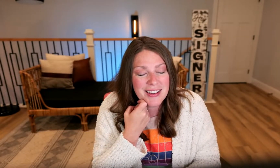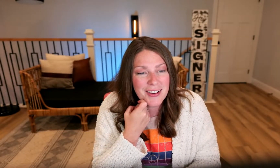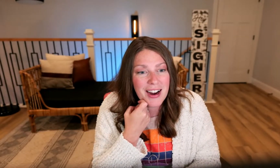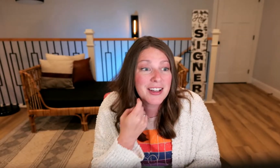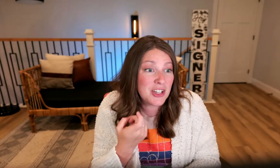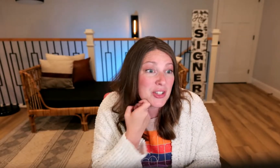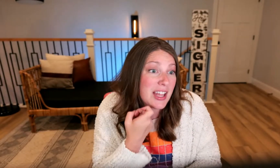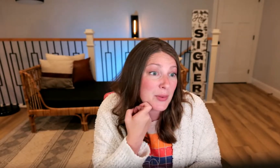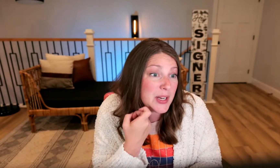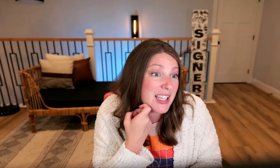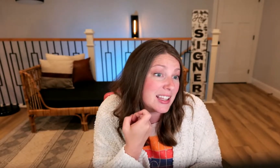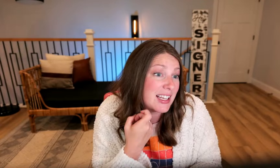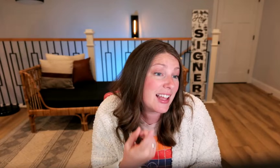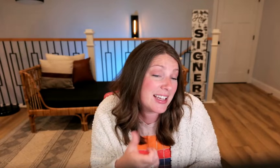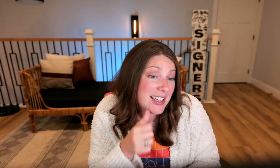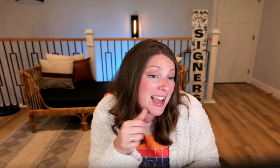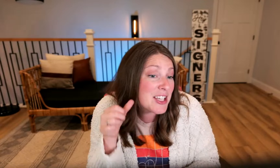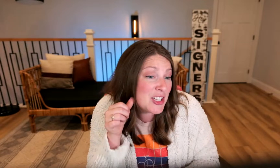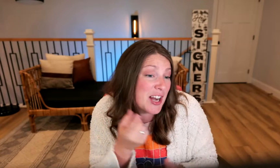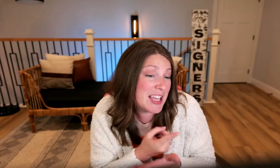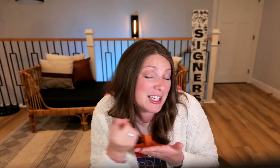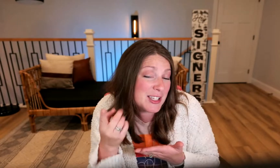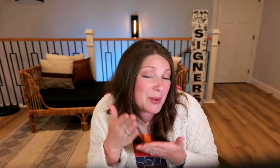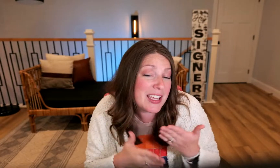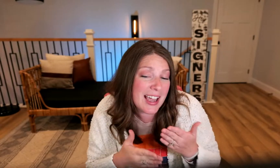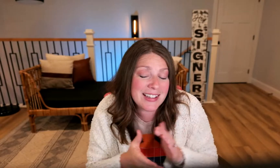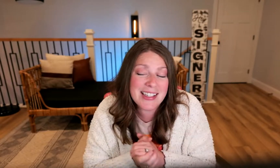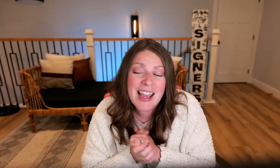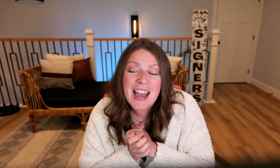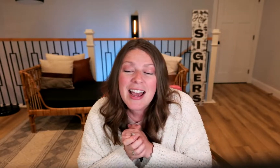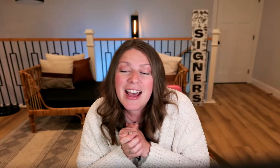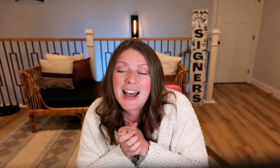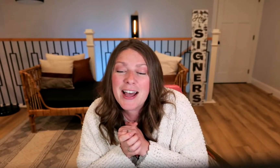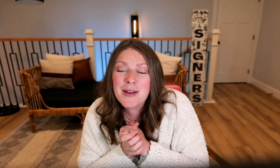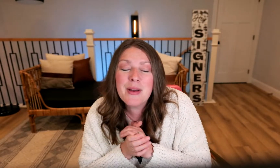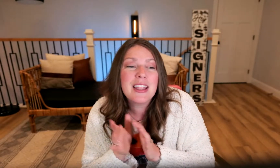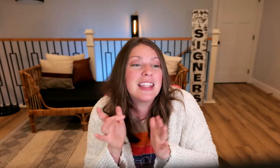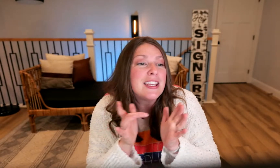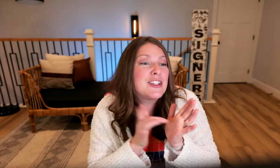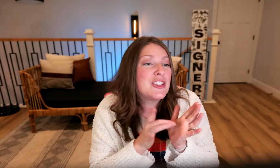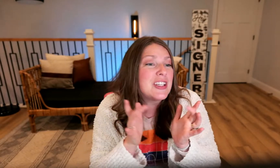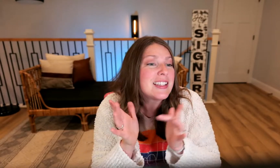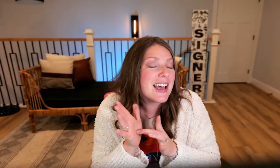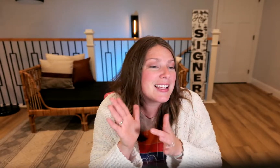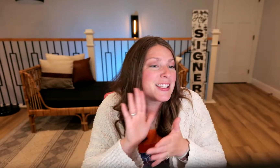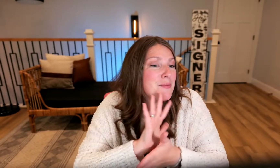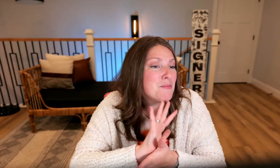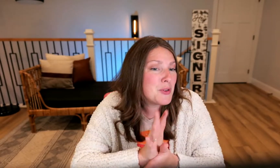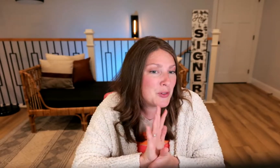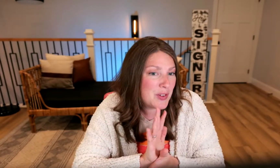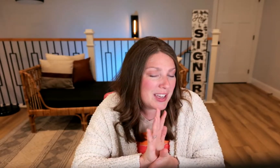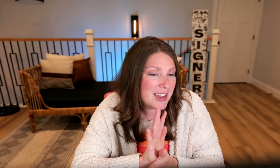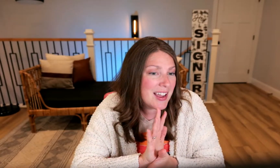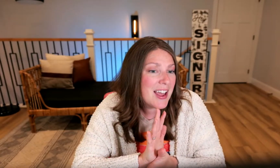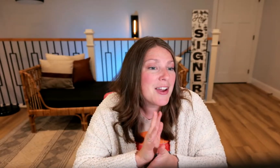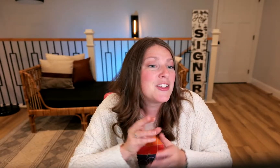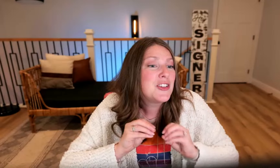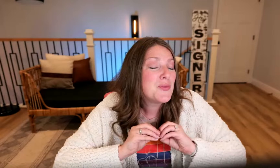all right, just like recently, like yesterday, this weekend, the Jesus movie